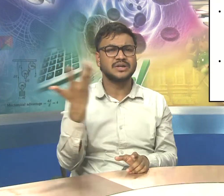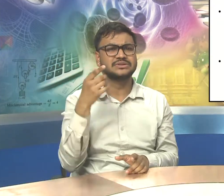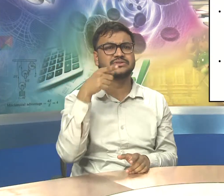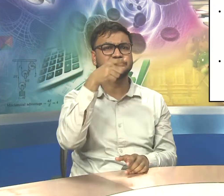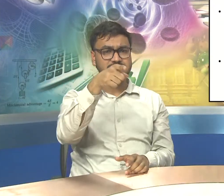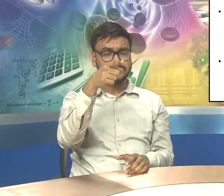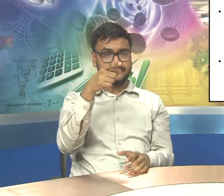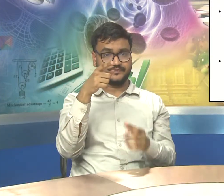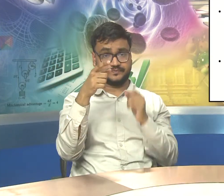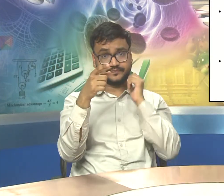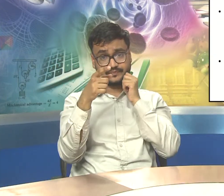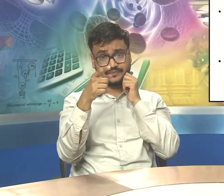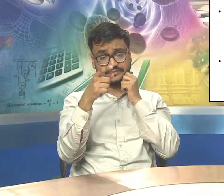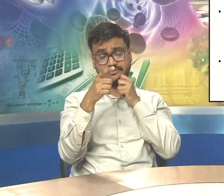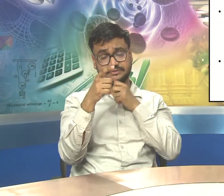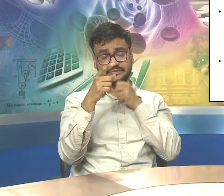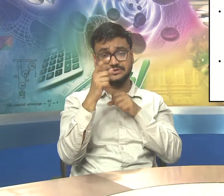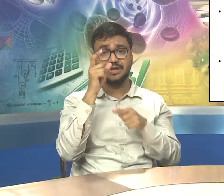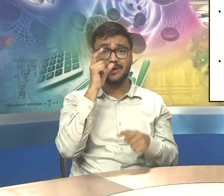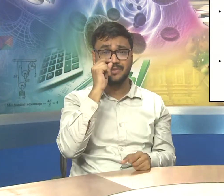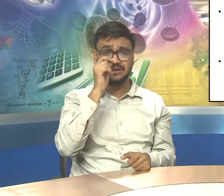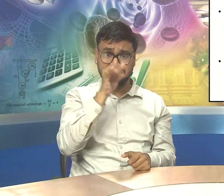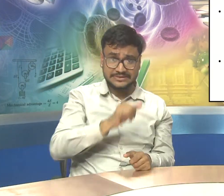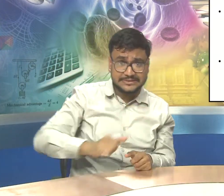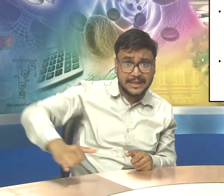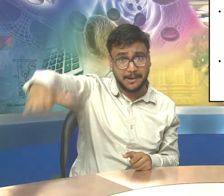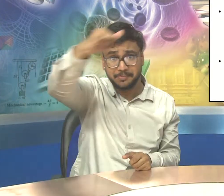not recognize any connection